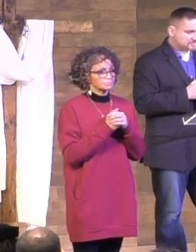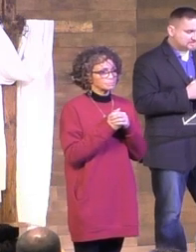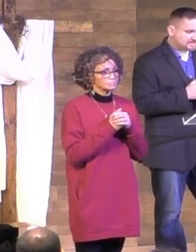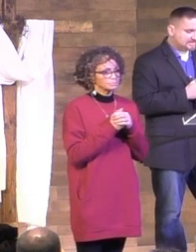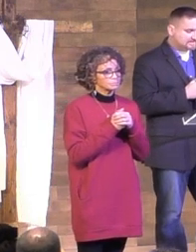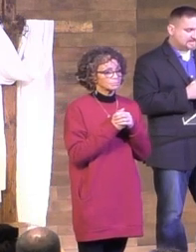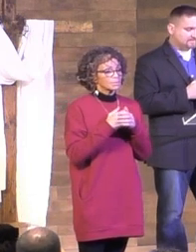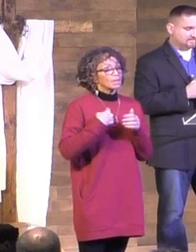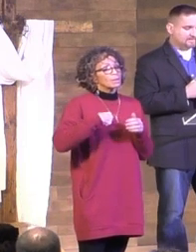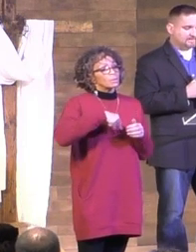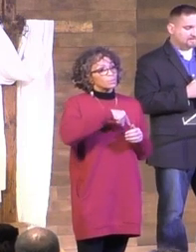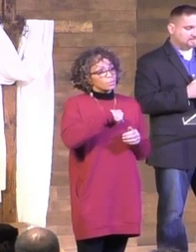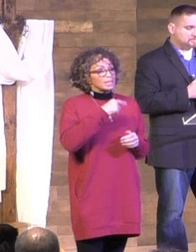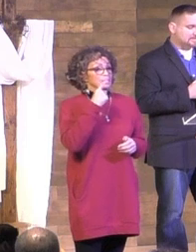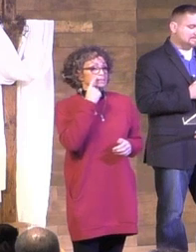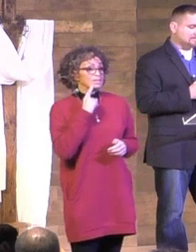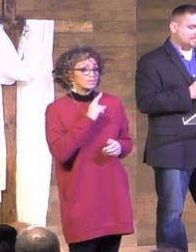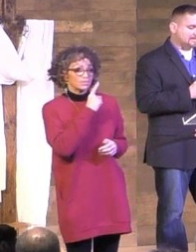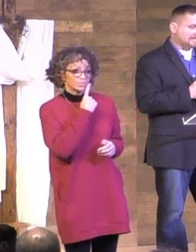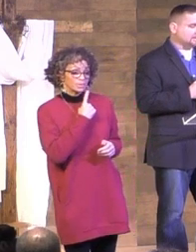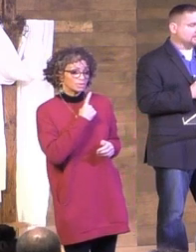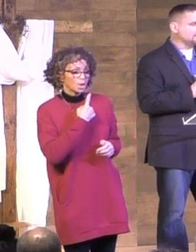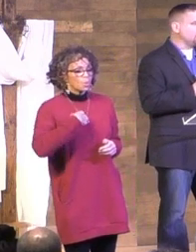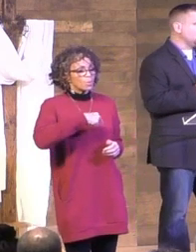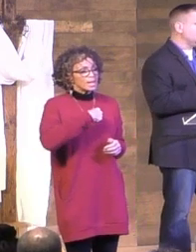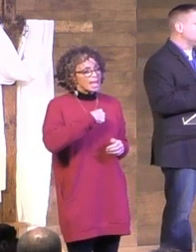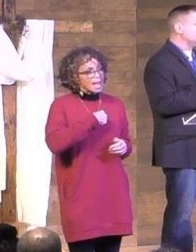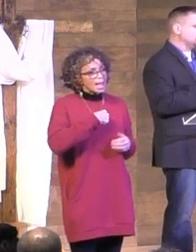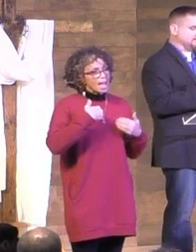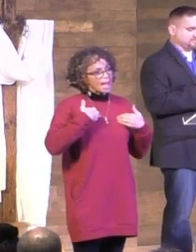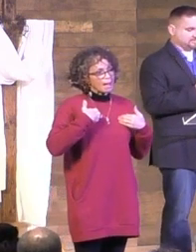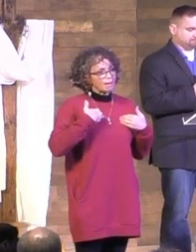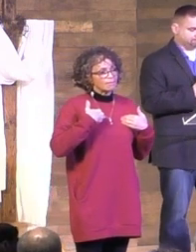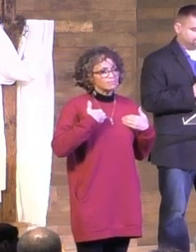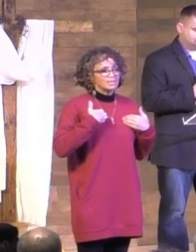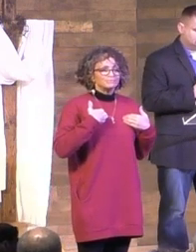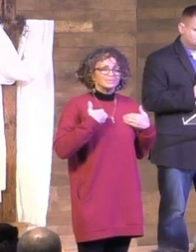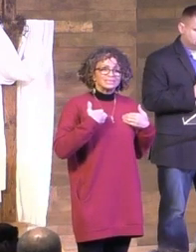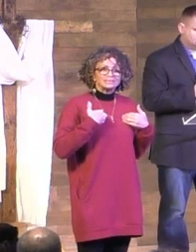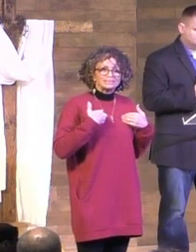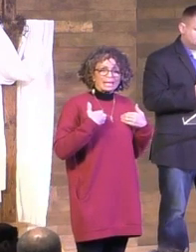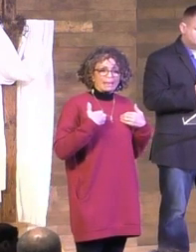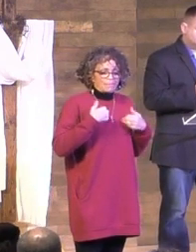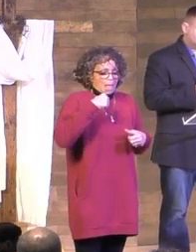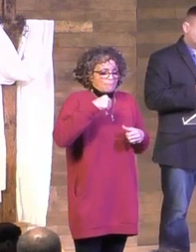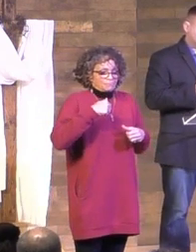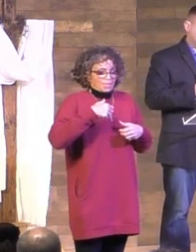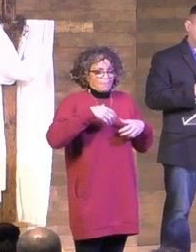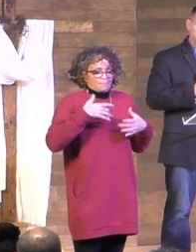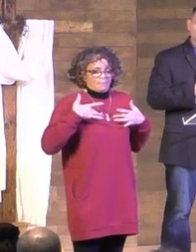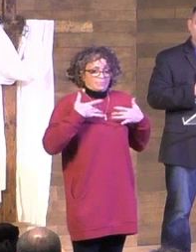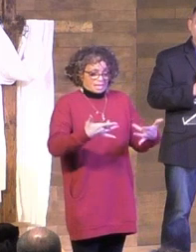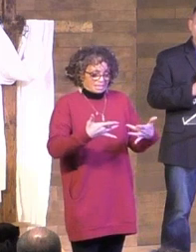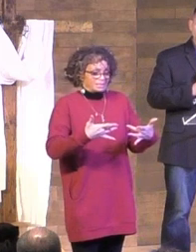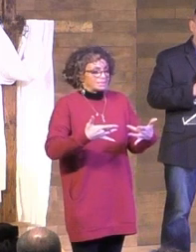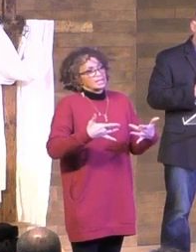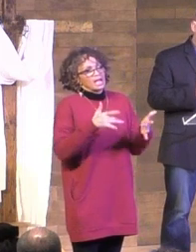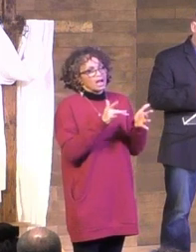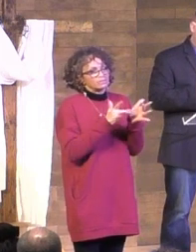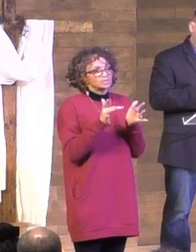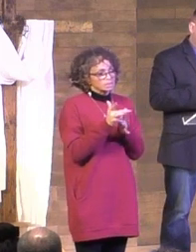individuals, we tend to take on an individualistic mentality of me and Jesus. We get so tied to our personal lives,